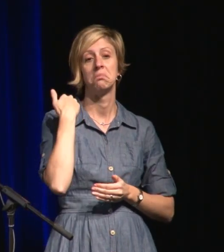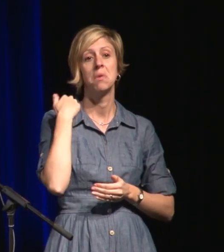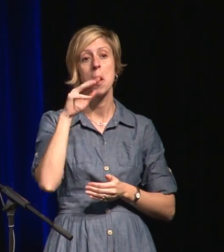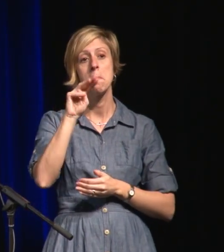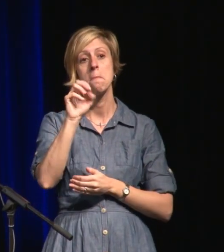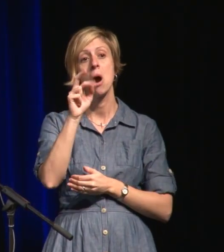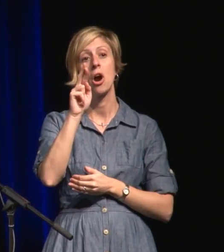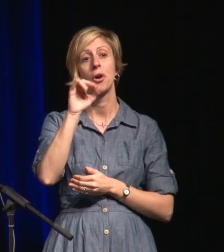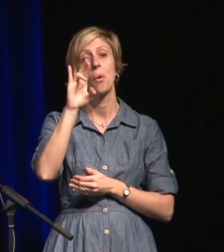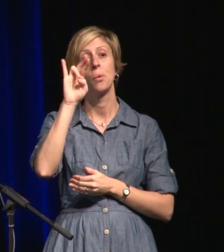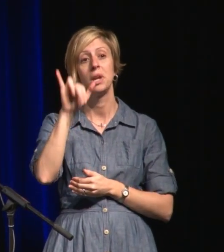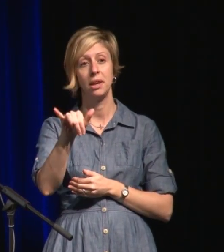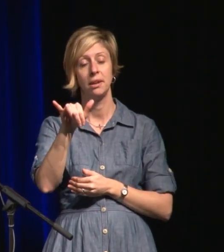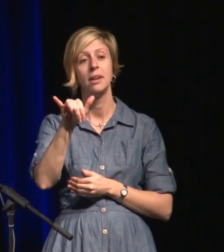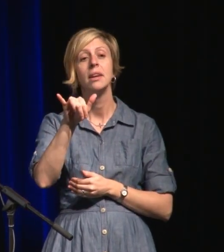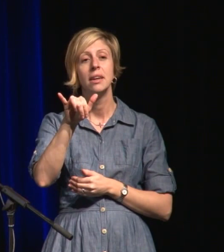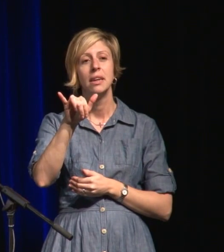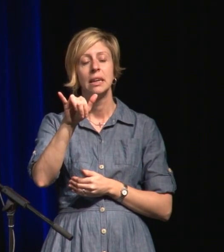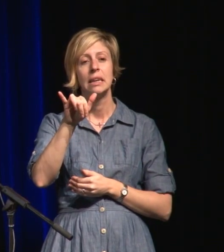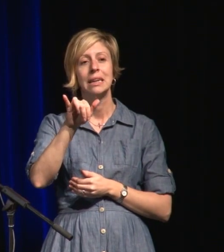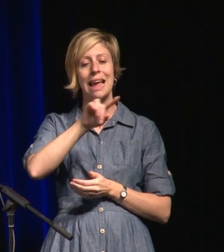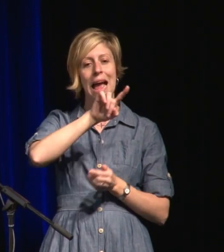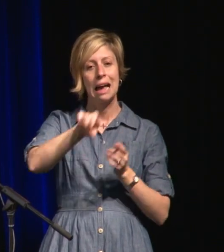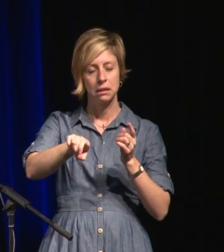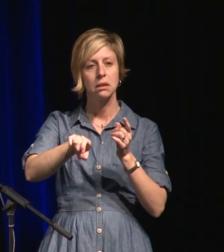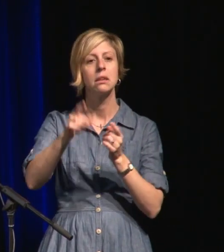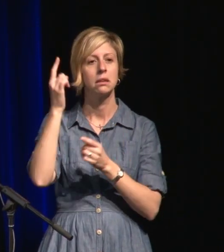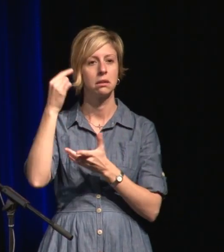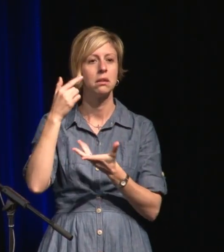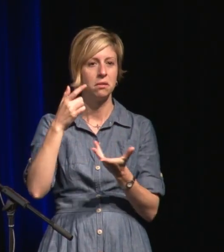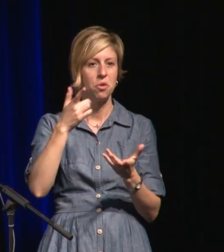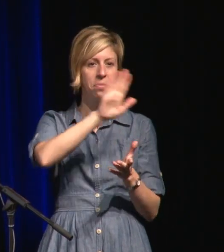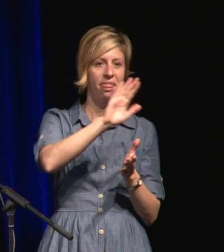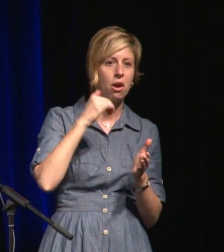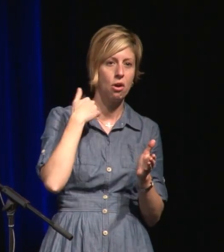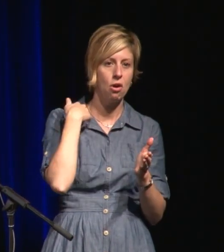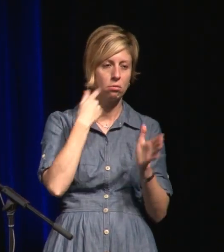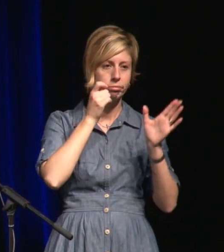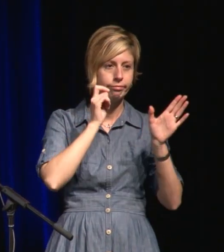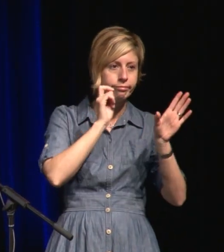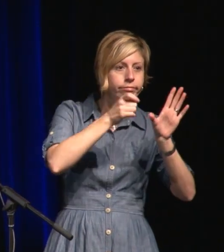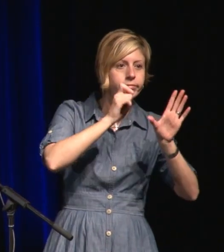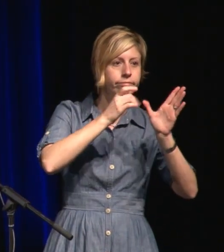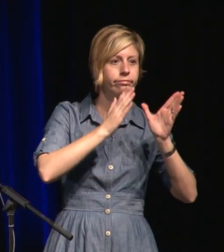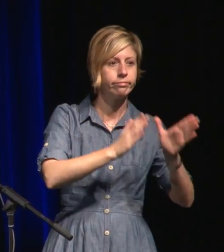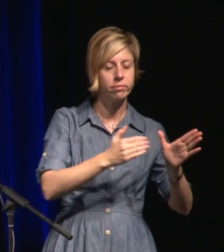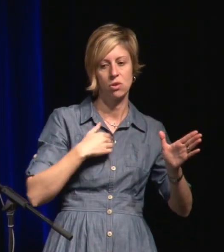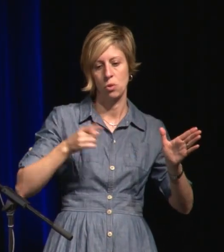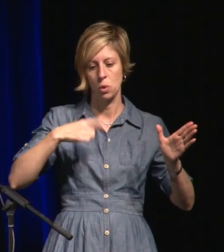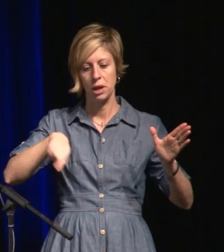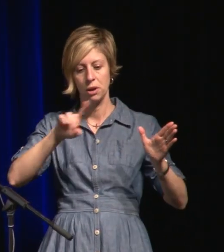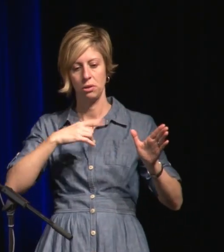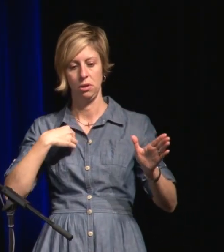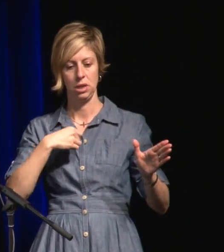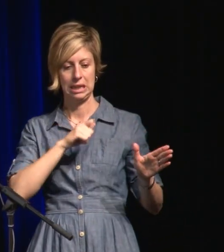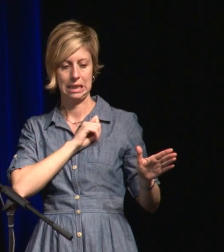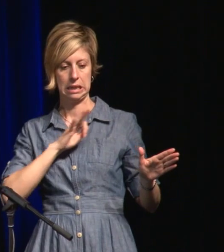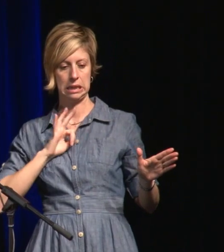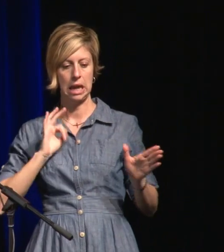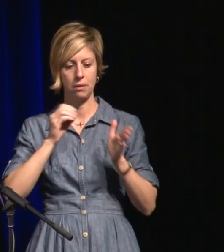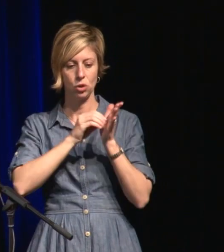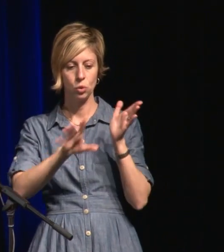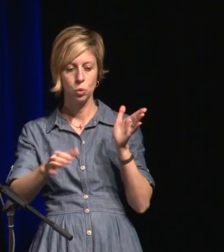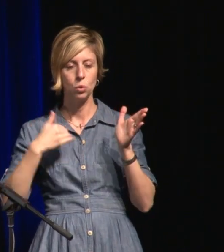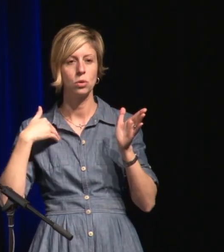committee and the lead contractor. Through the hard work of faculty, staff, students,